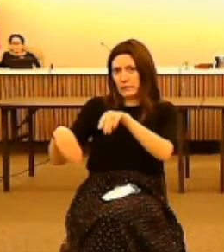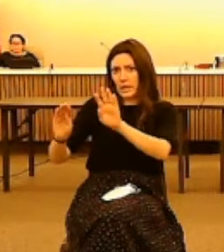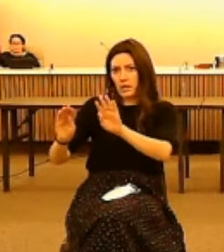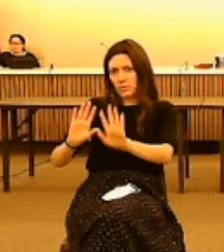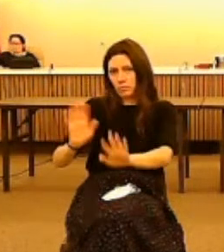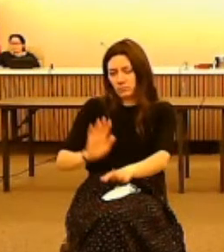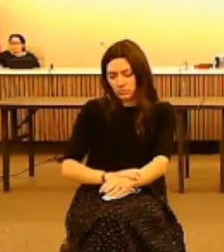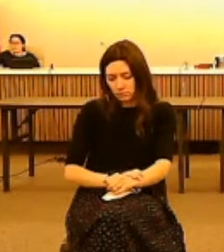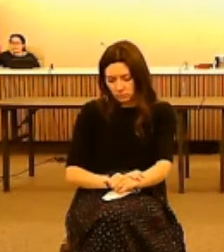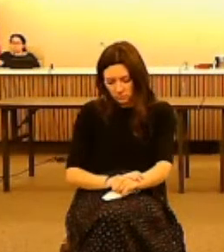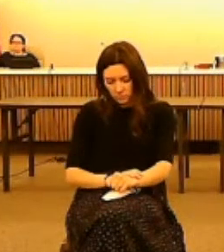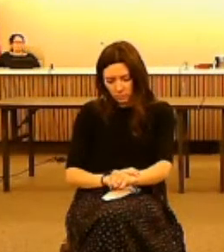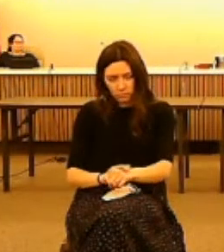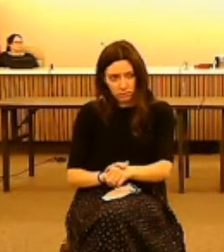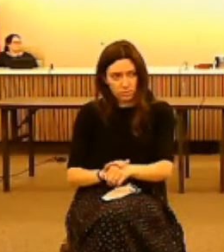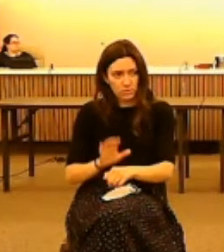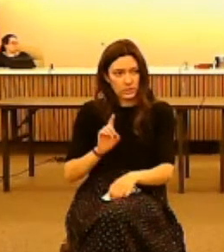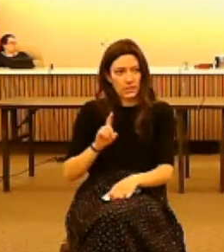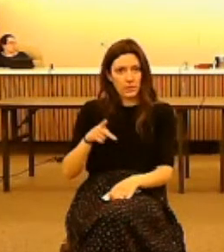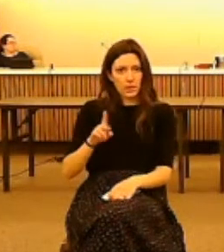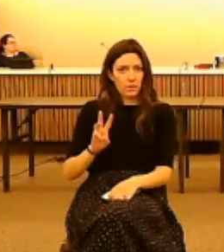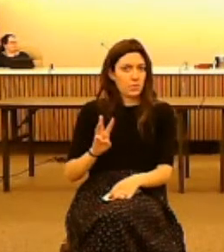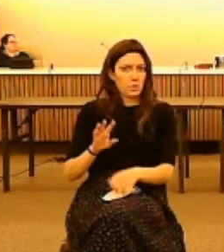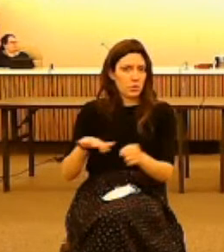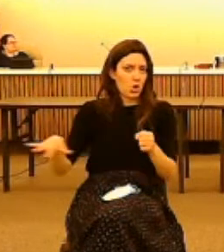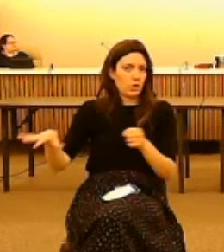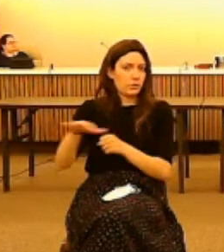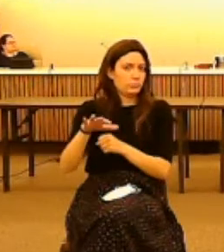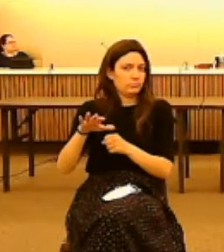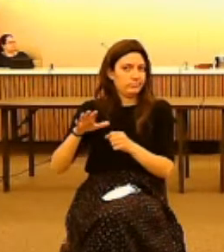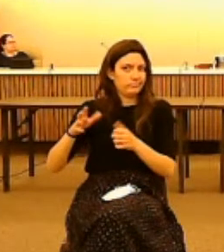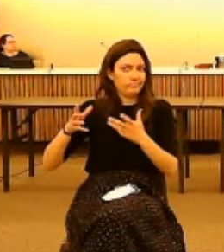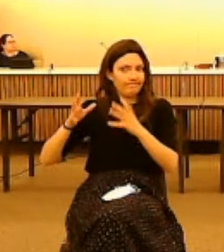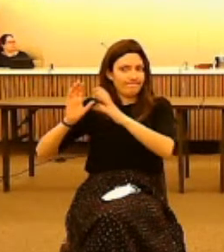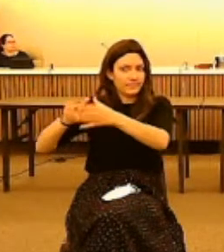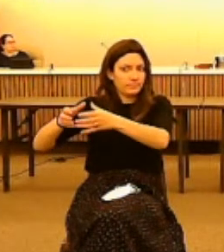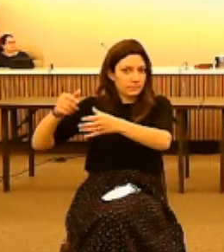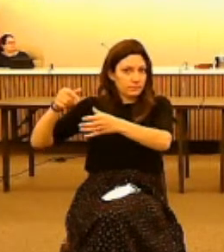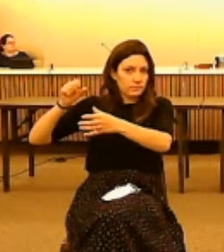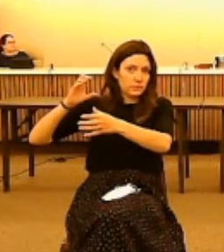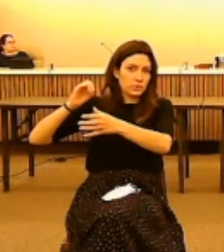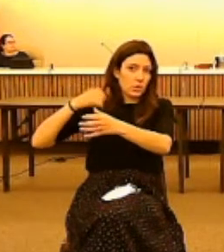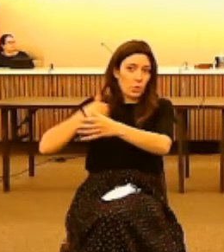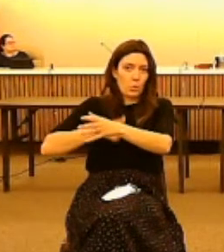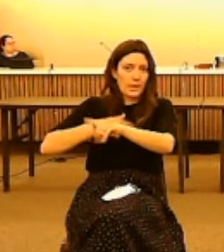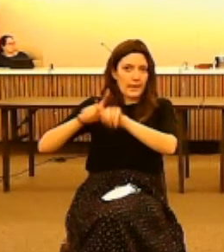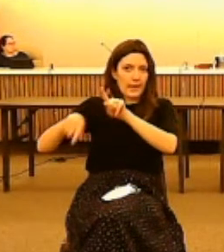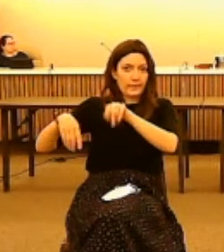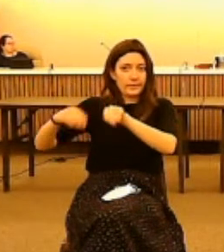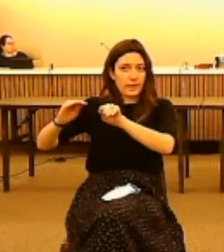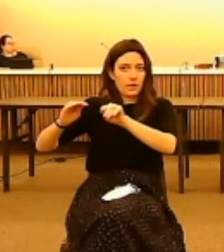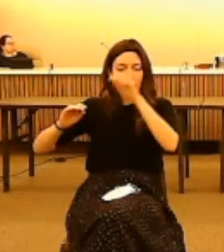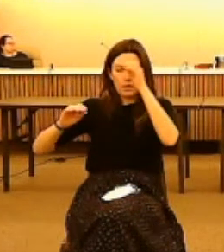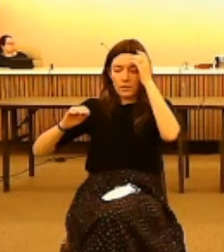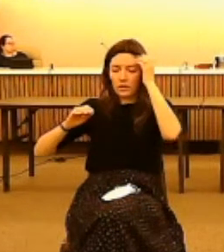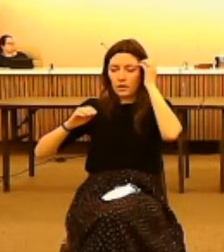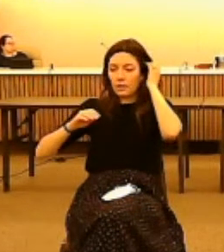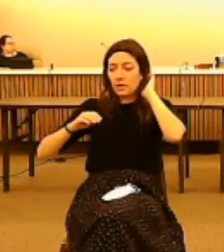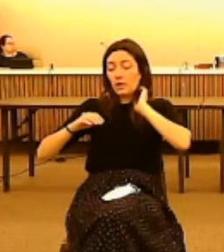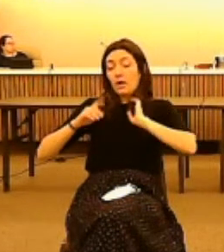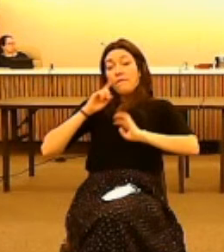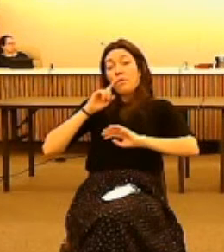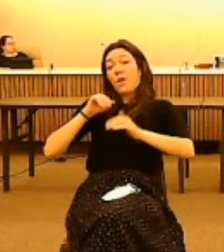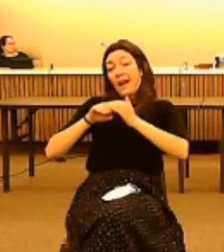So, but like we have in there in terms so that it's right up front, you know, in terms of their access. So during the winter time,